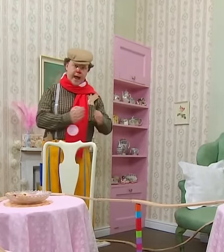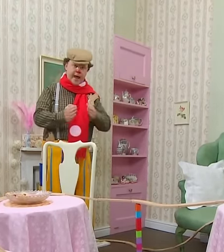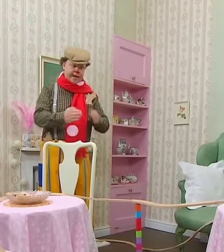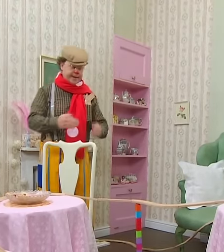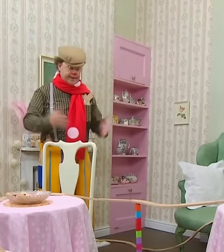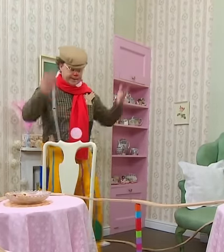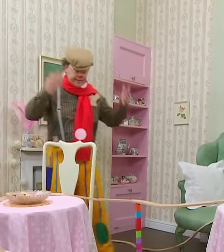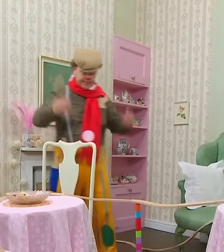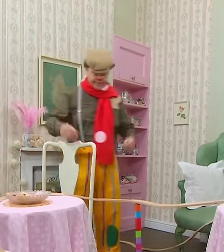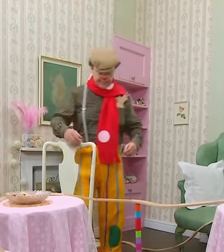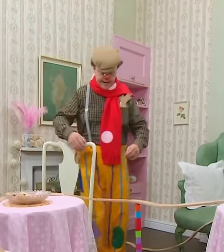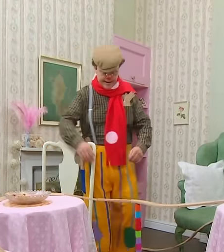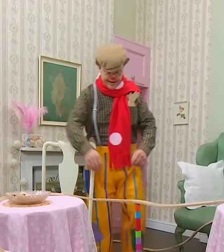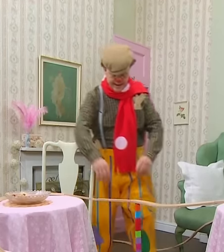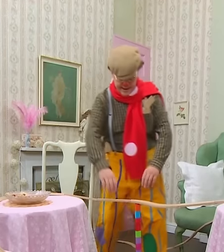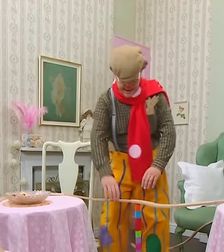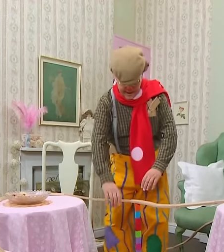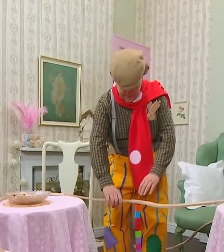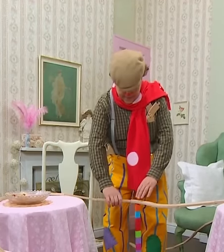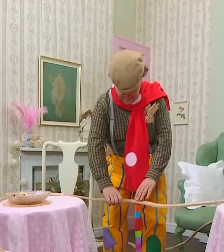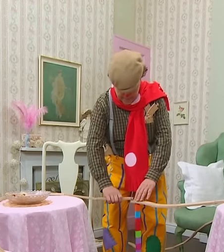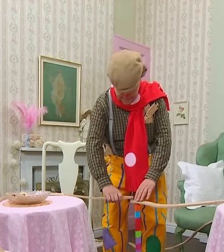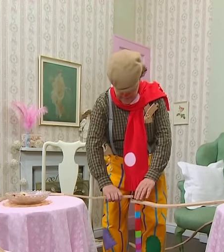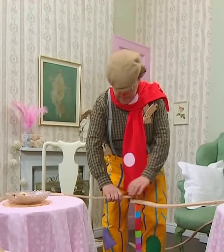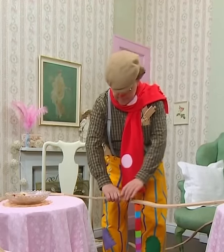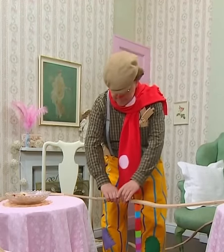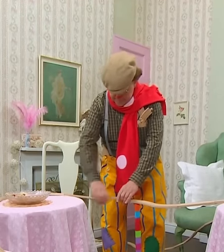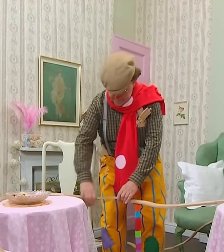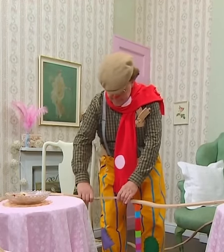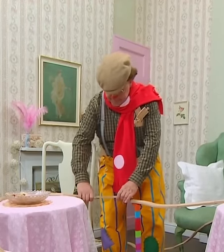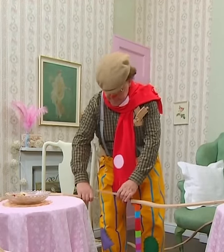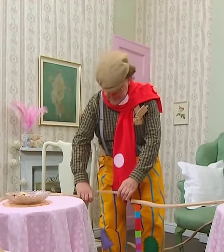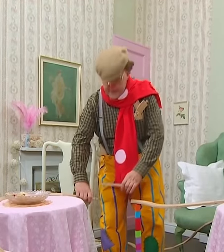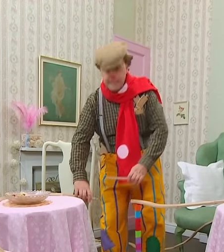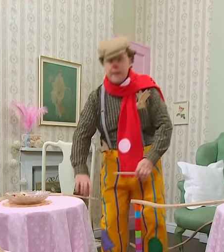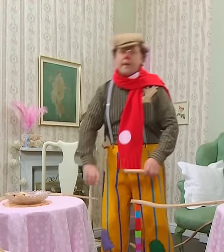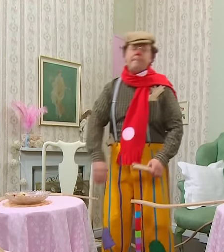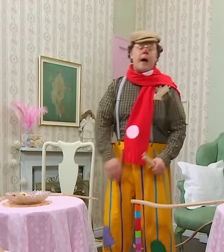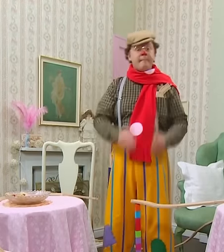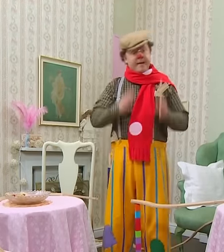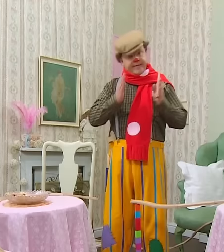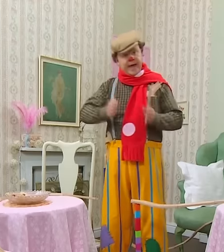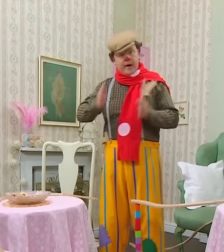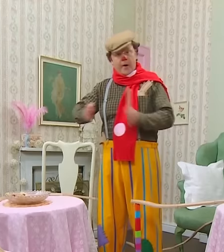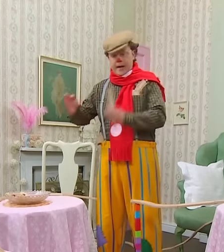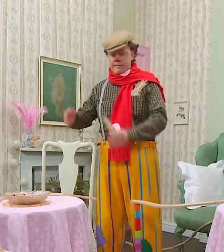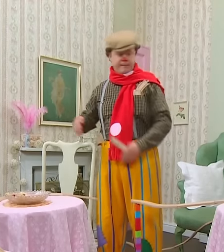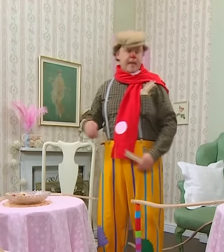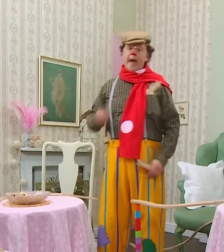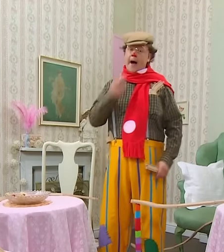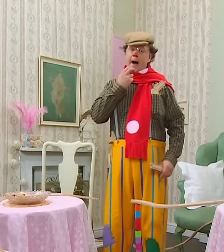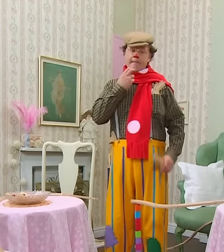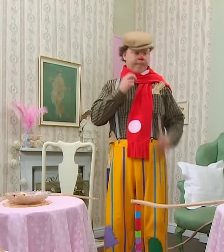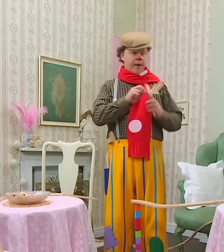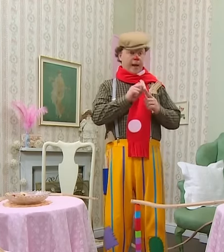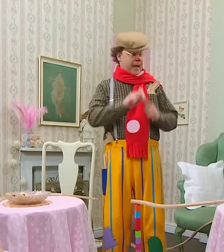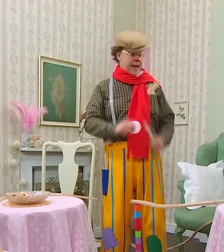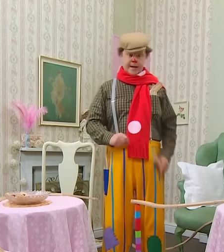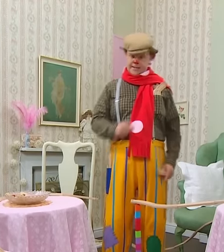track! Oh, really? But Grandad Tumble, that's Mr. Tumble. Look, I must get on. I mean, Aunt Polly, she